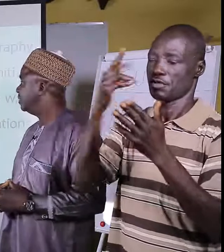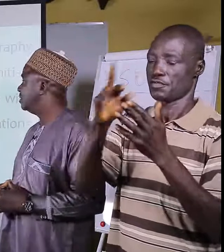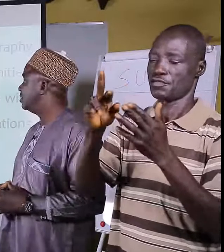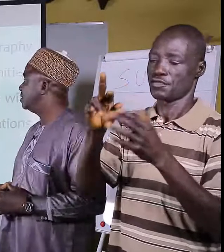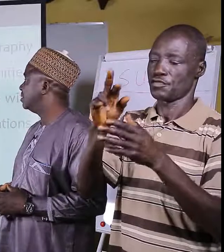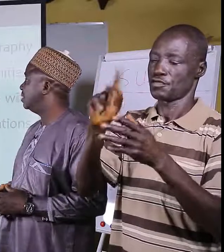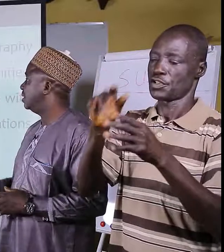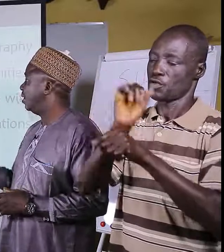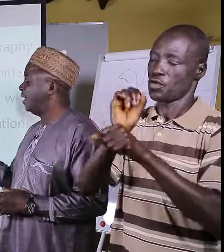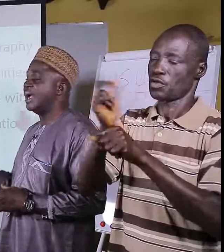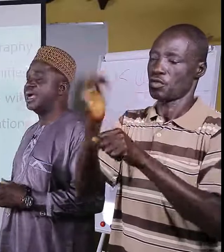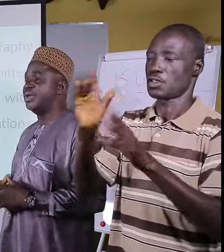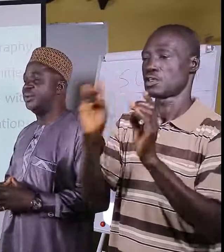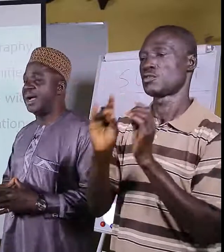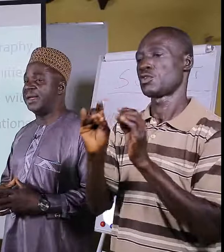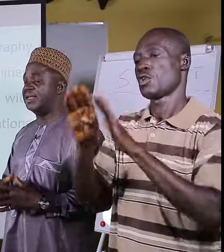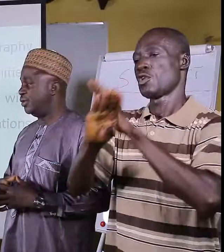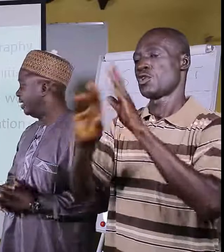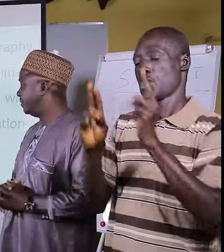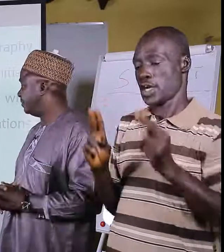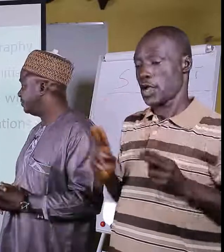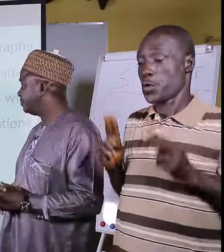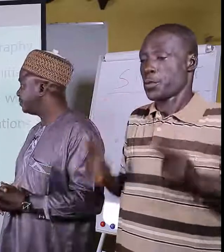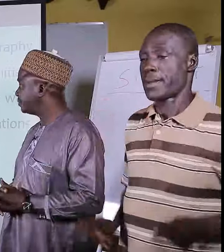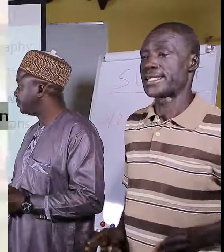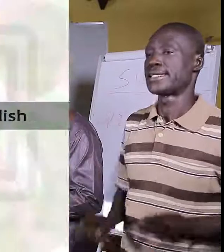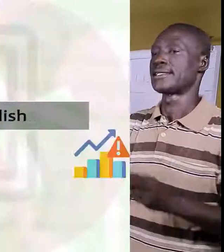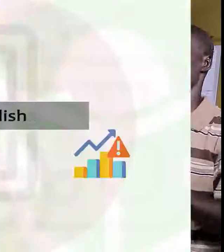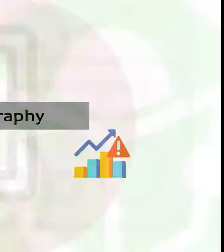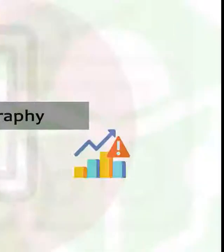play under human geography.